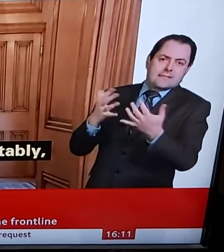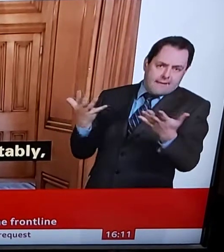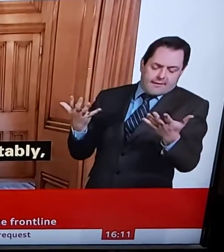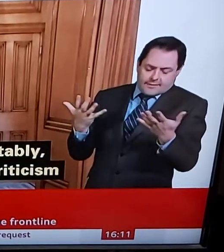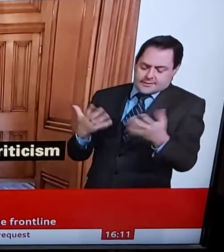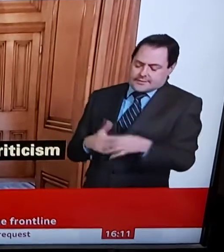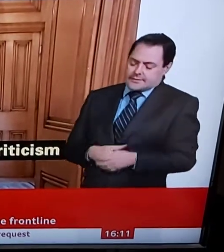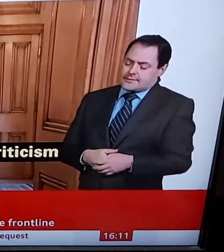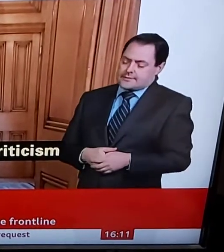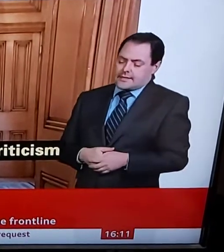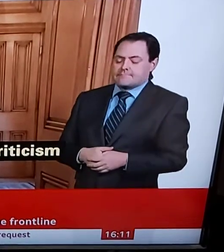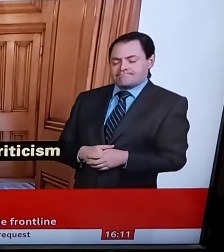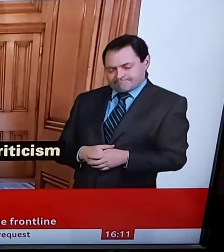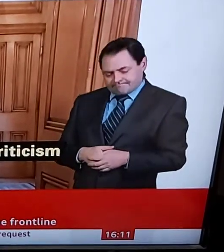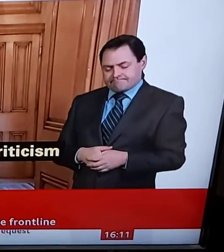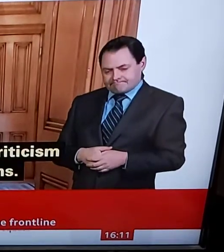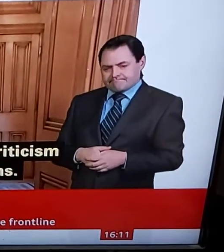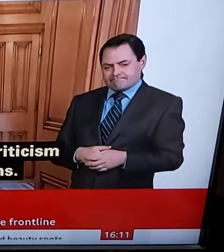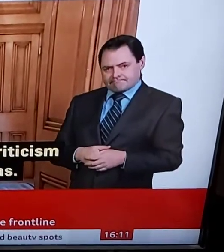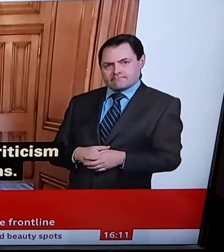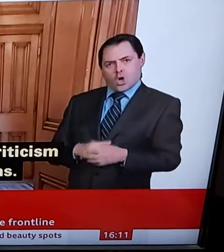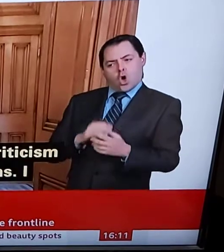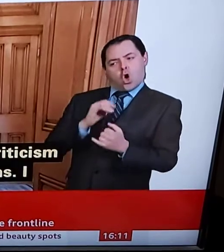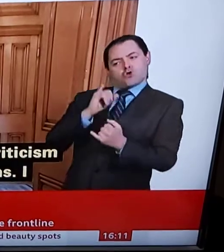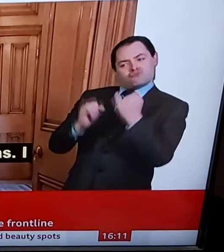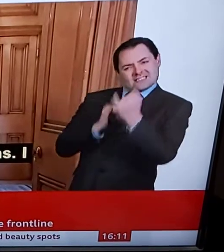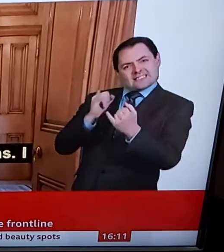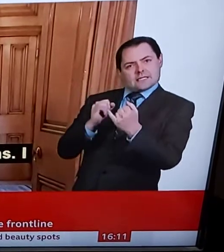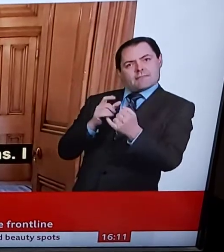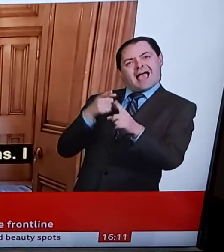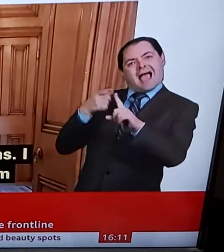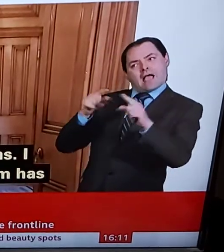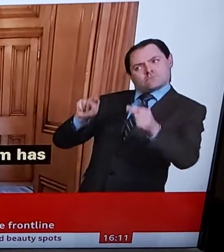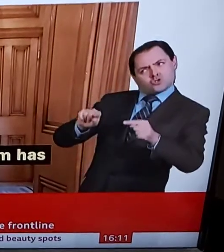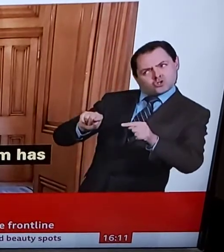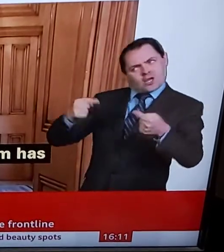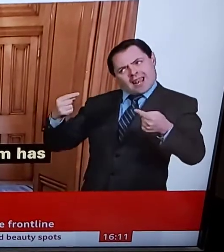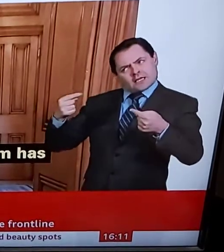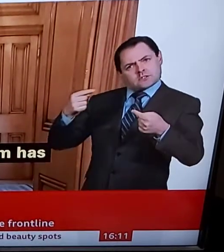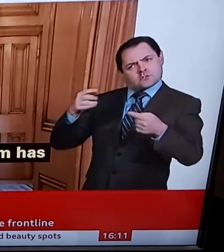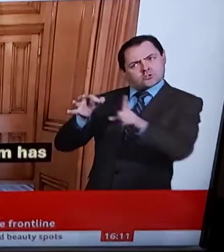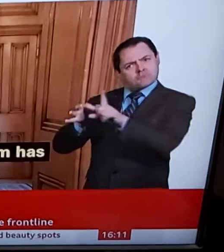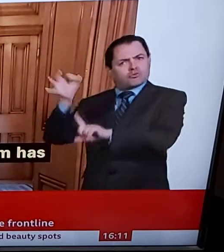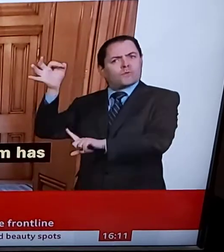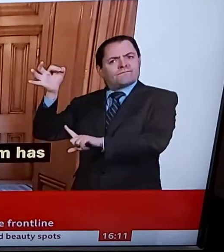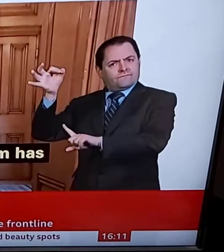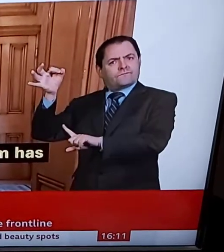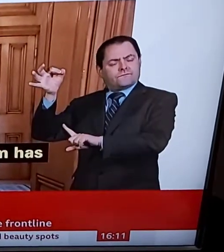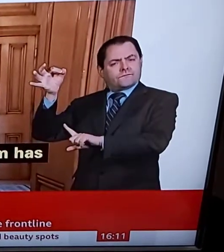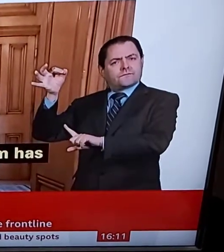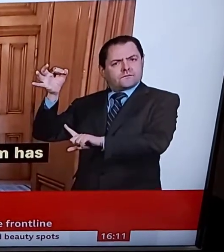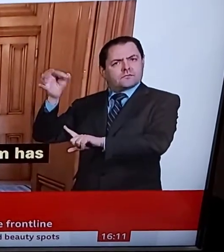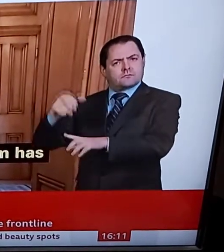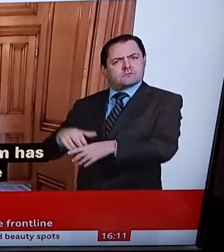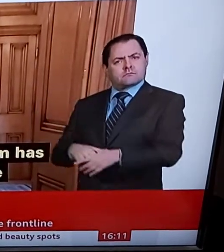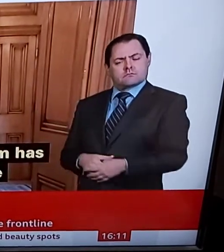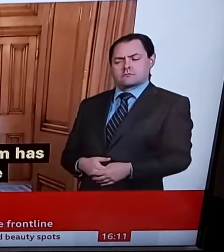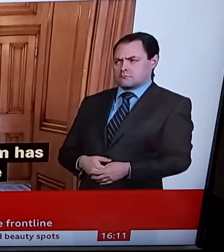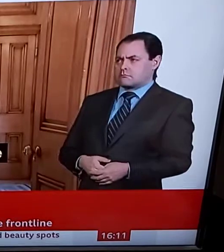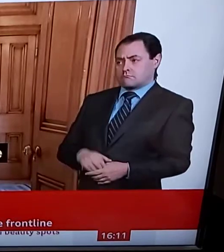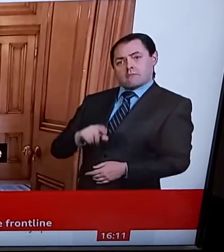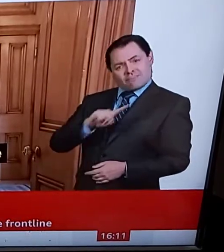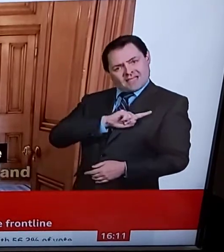I recognise that that criticism has been designed to challenge government's performance and to improve our response, which is why I welcome